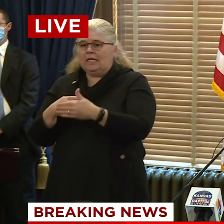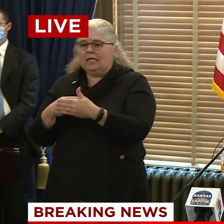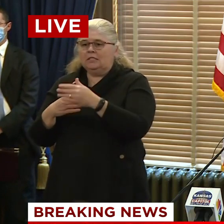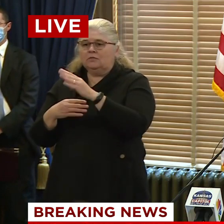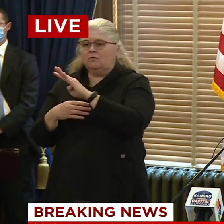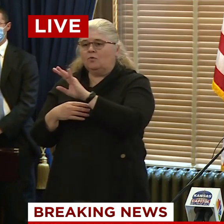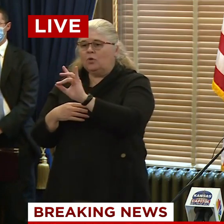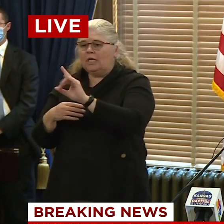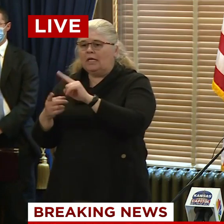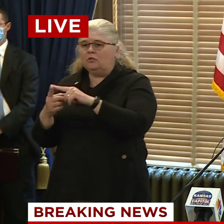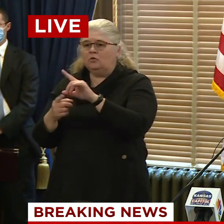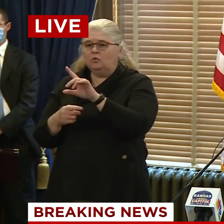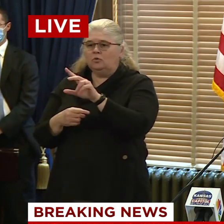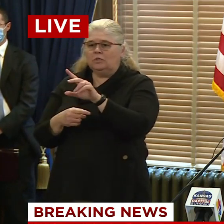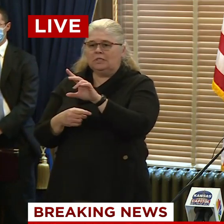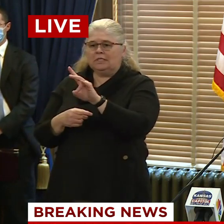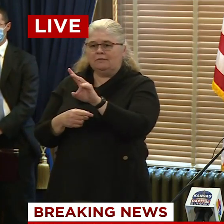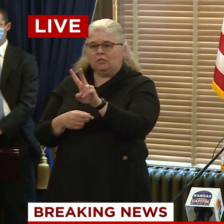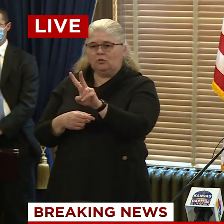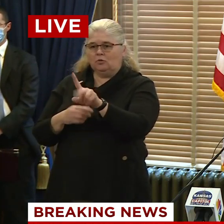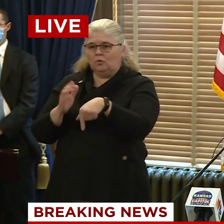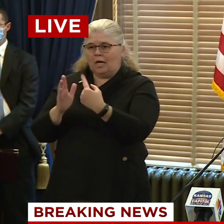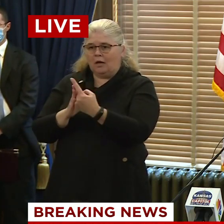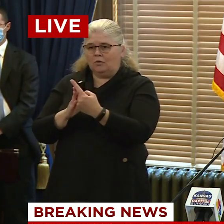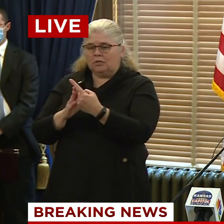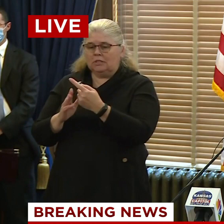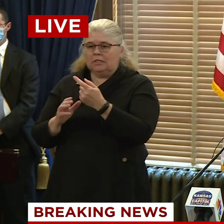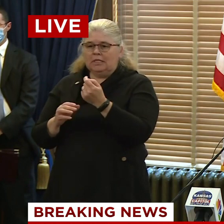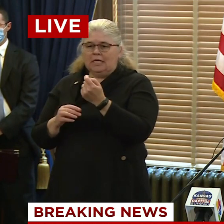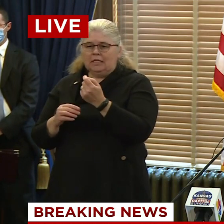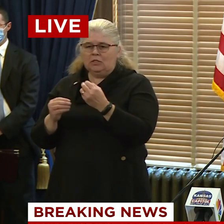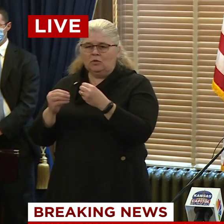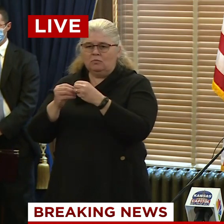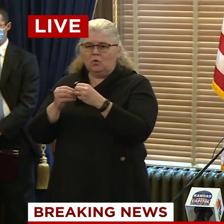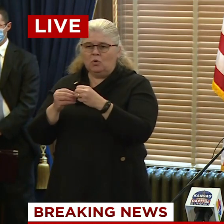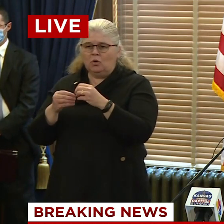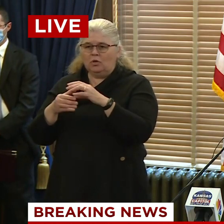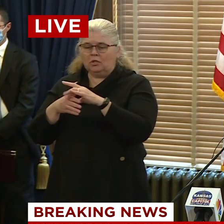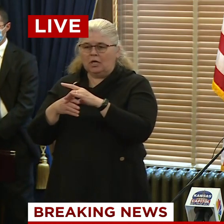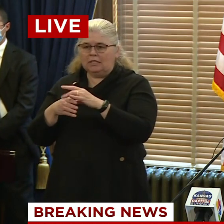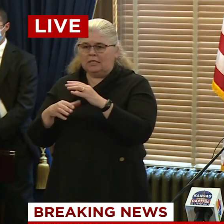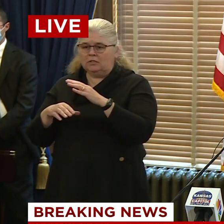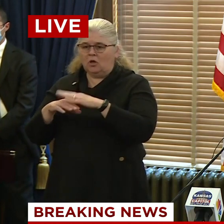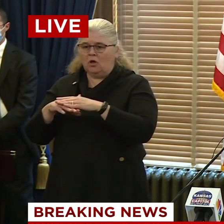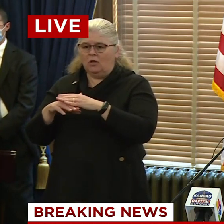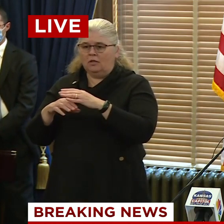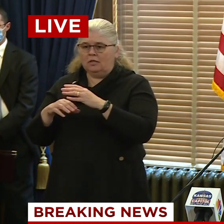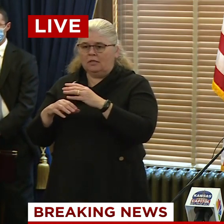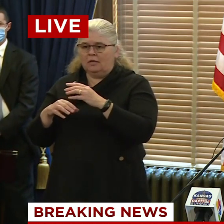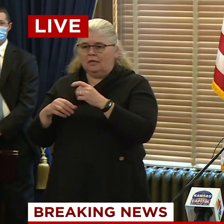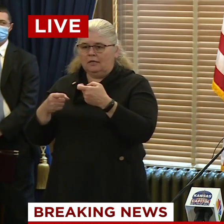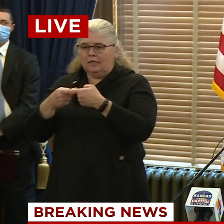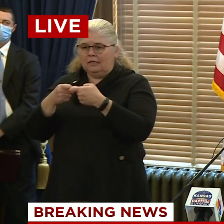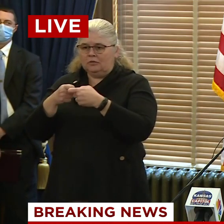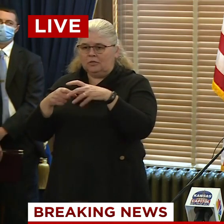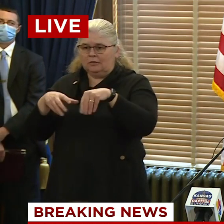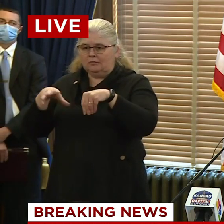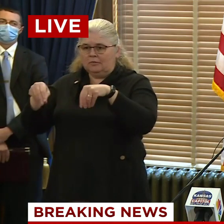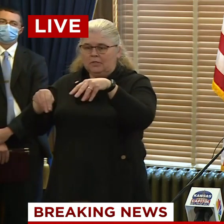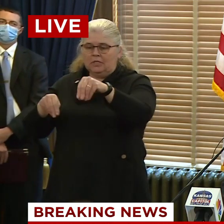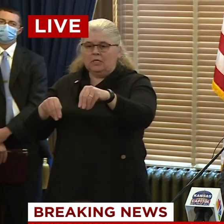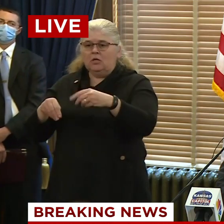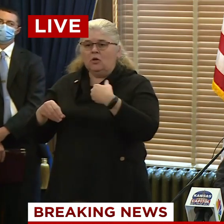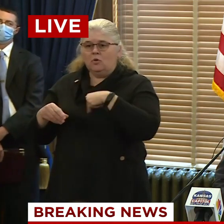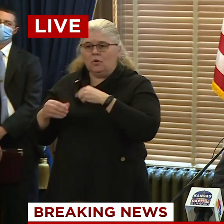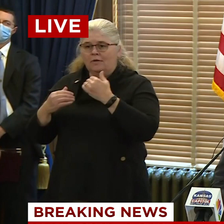which will be the critical period. Just a little more context on the rolling blackouts. We did have our first